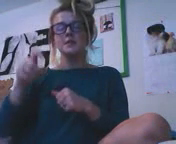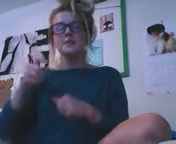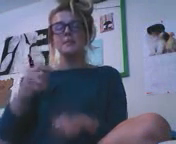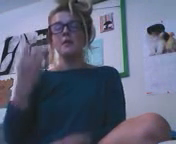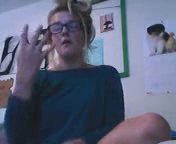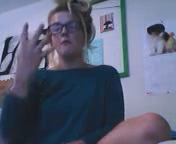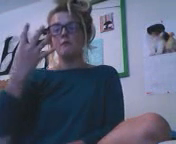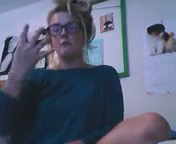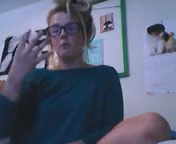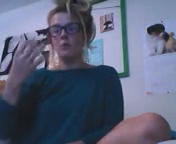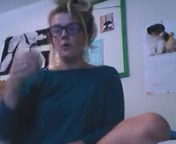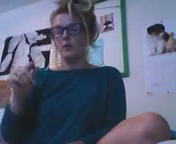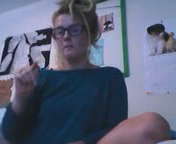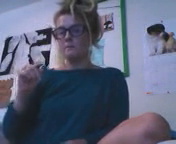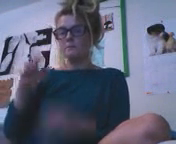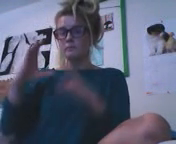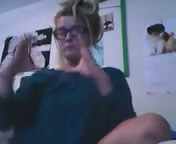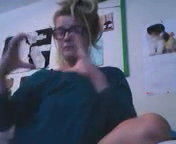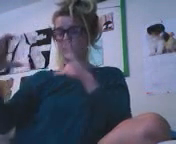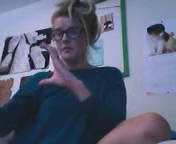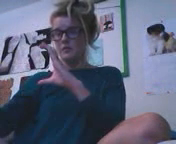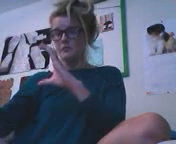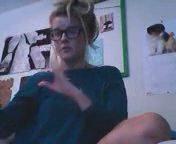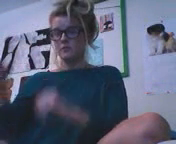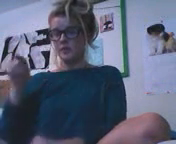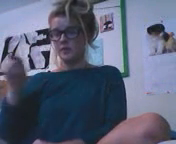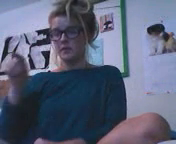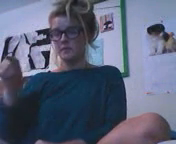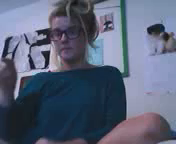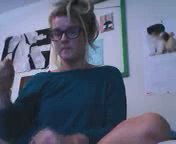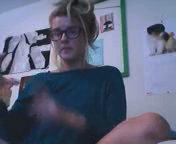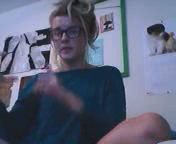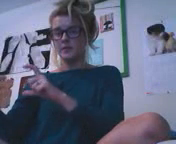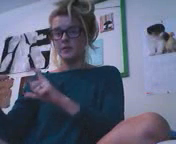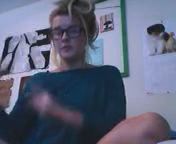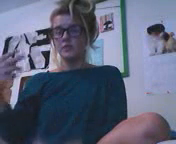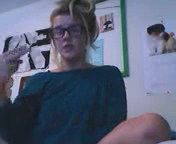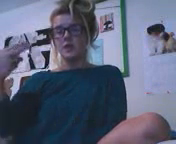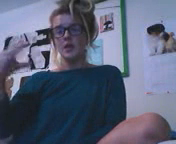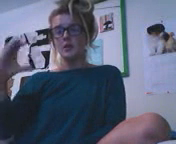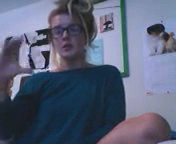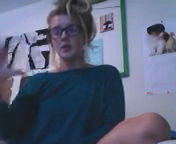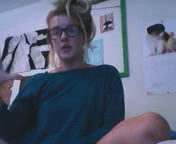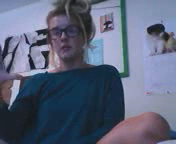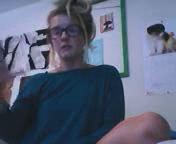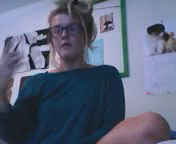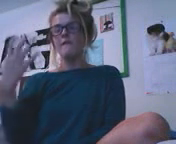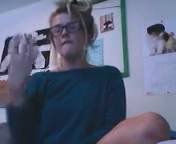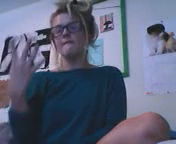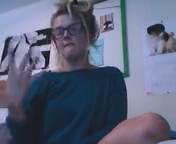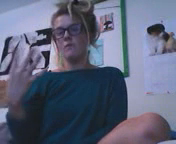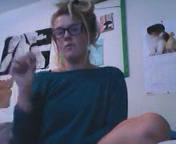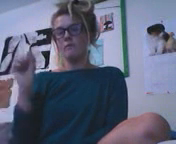only add coefficients, we can never change subscripts. Now if we count up the number of each type of atom we have on both